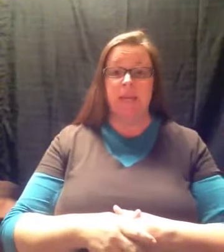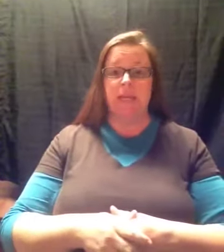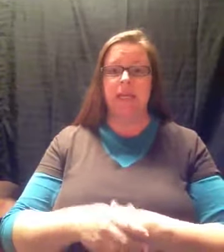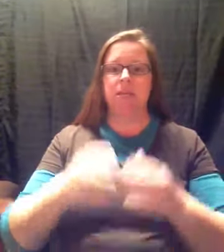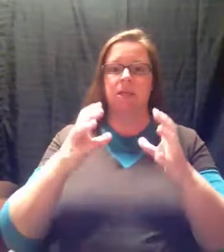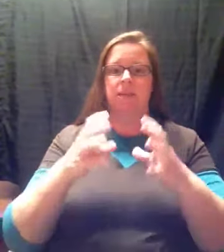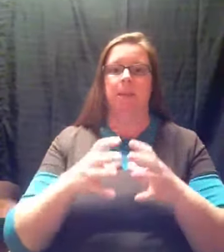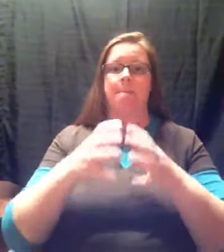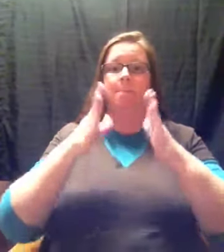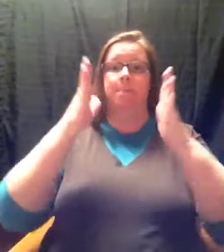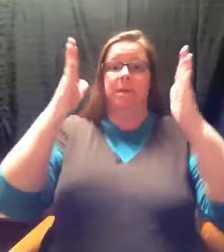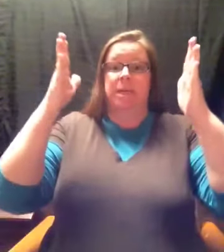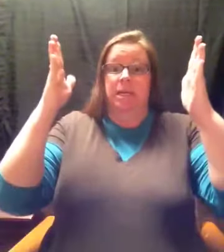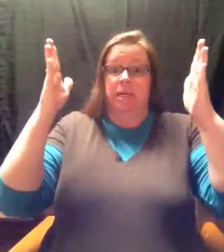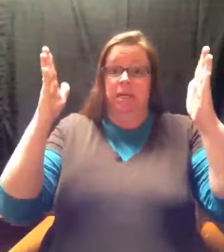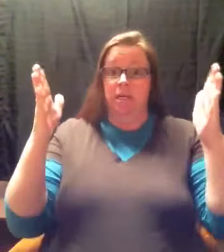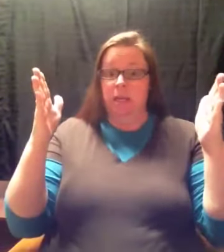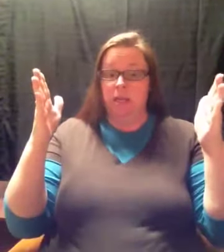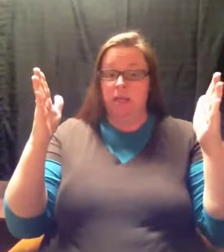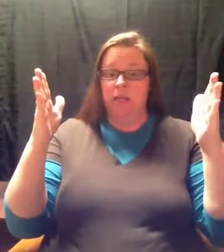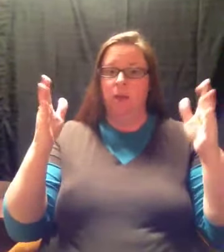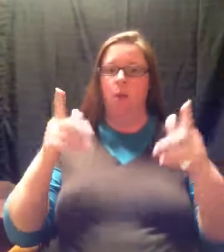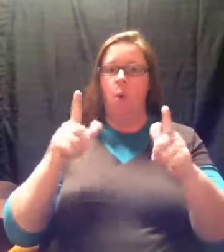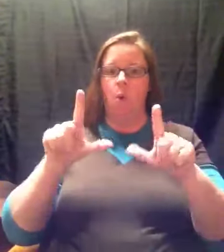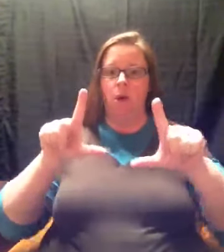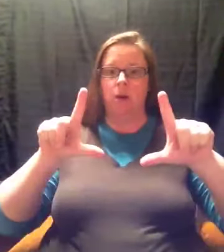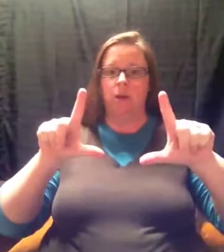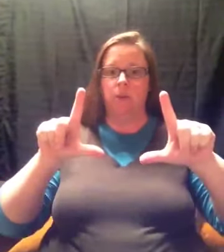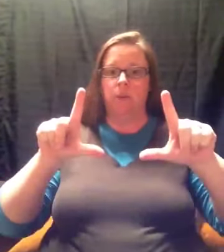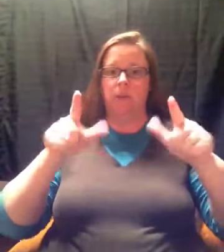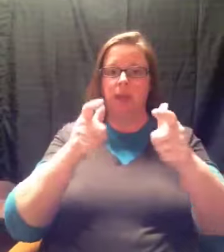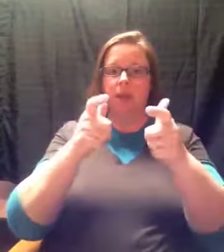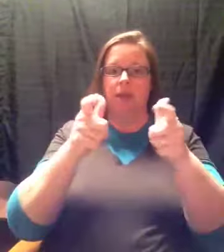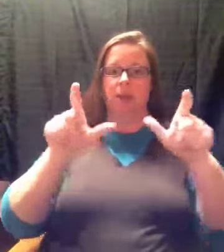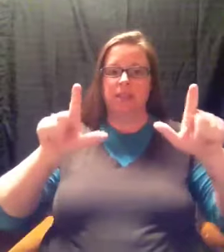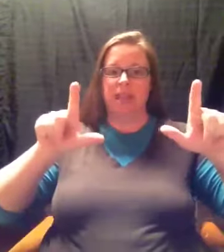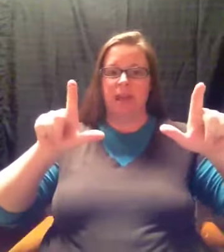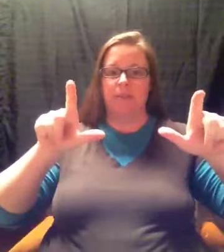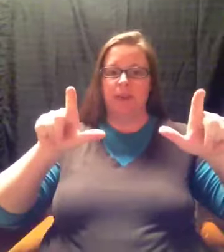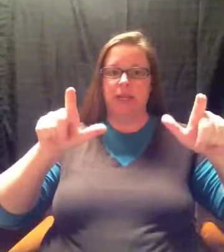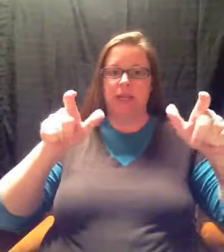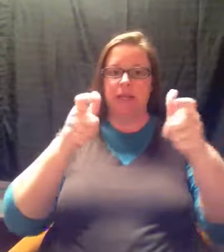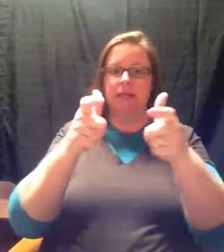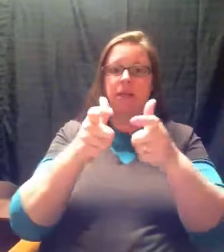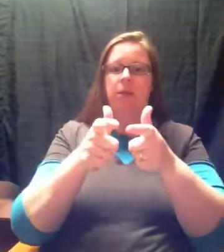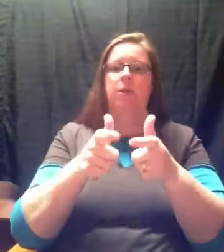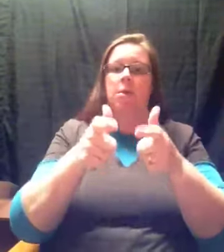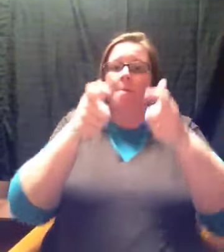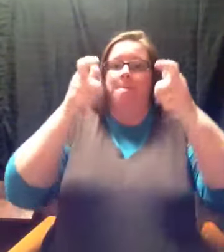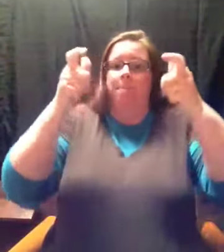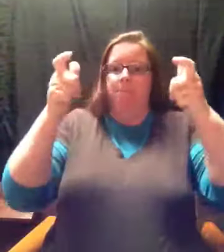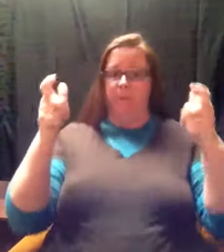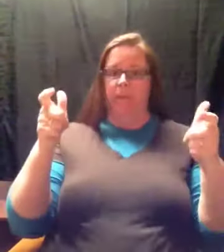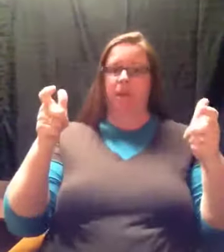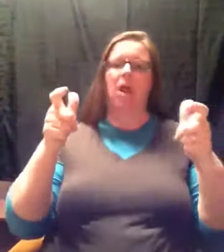Big, big, or with the L hands kind of bent in, big. It also